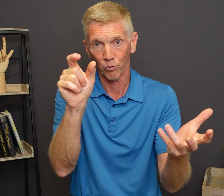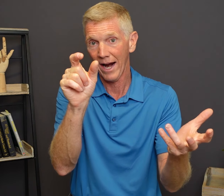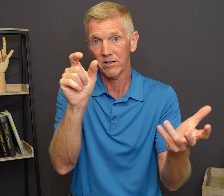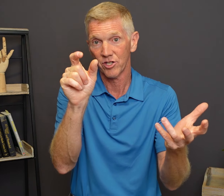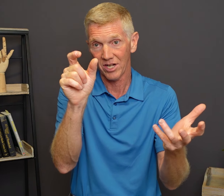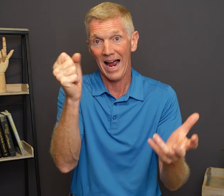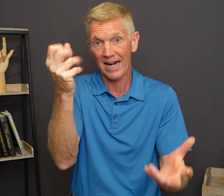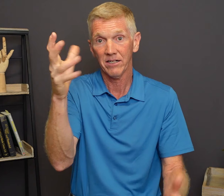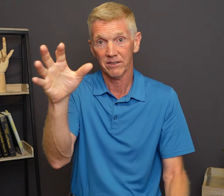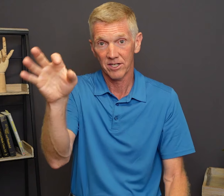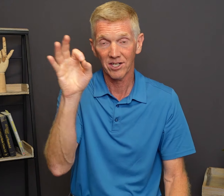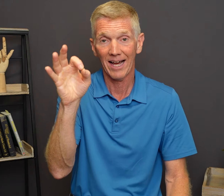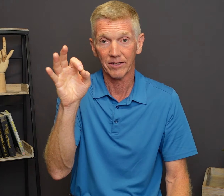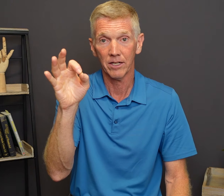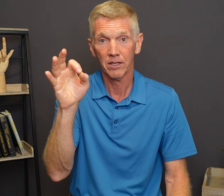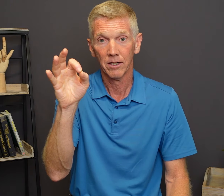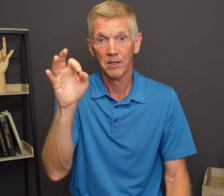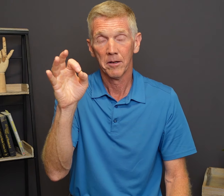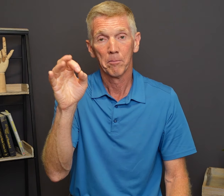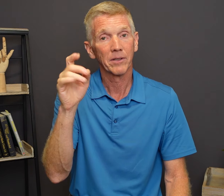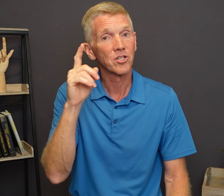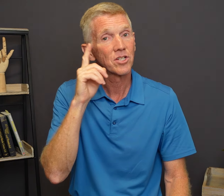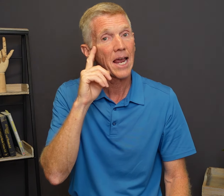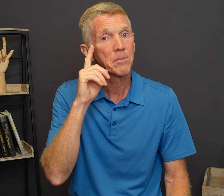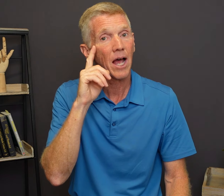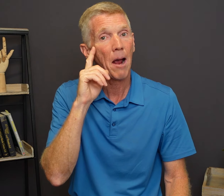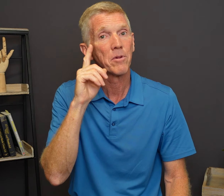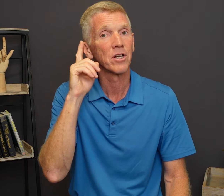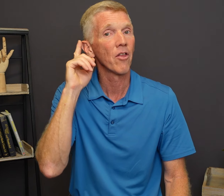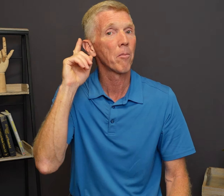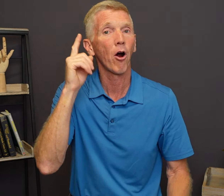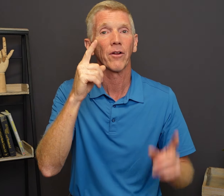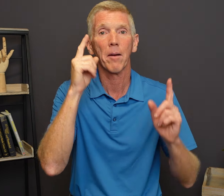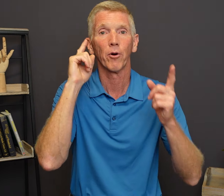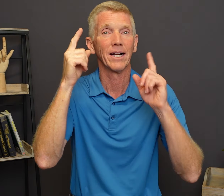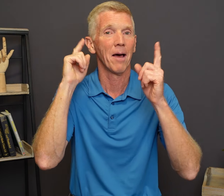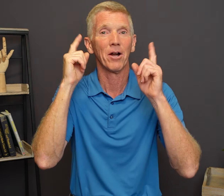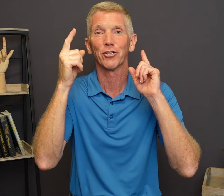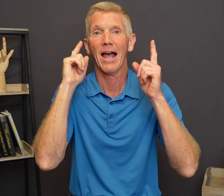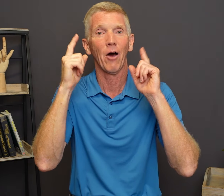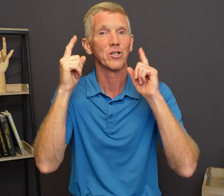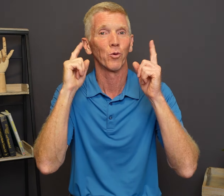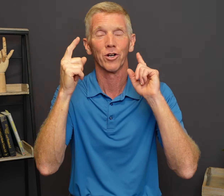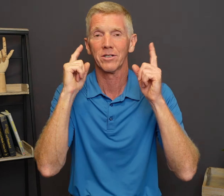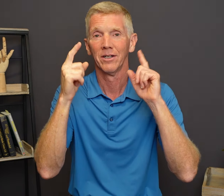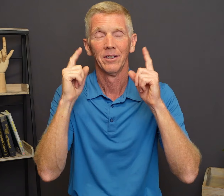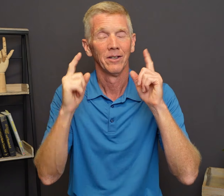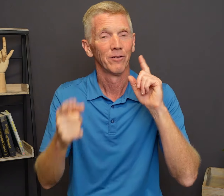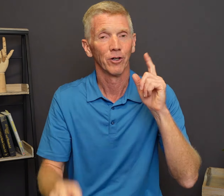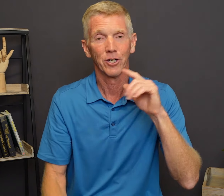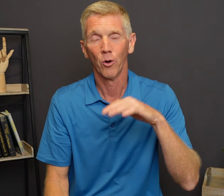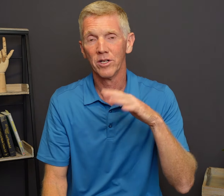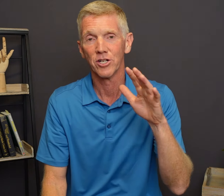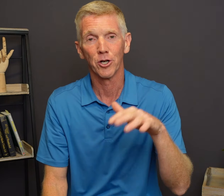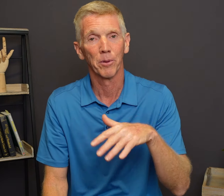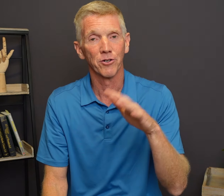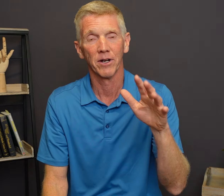right sign selected. But at the same time, there's another part of that brain. I'm not sure how this works for coders, interpreters, or anybody